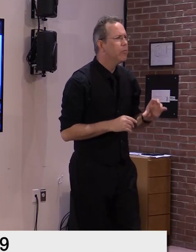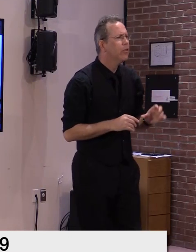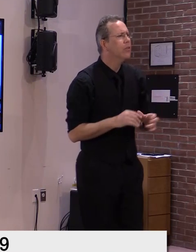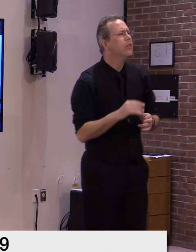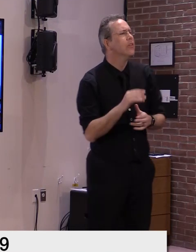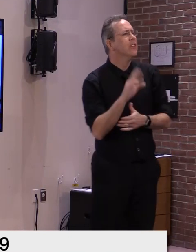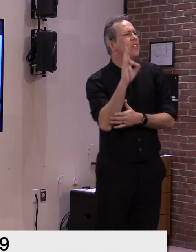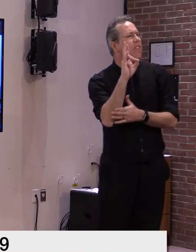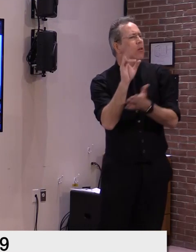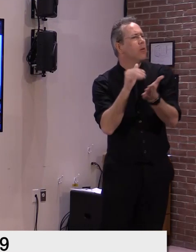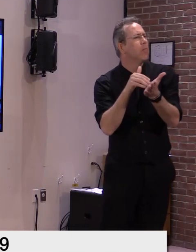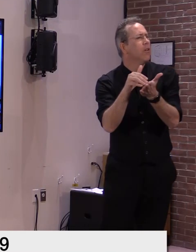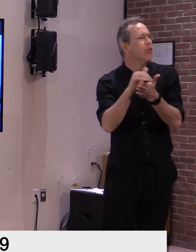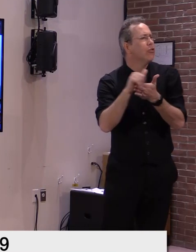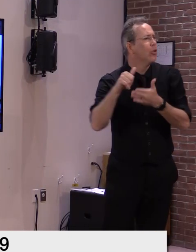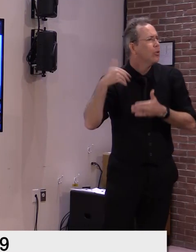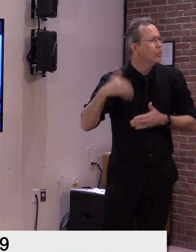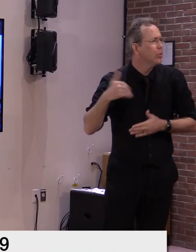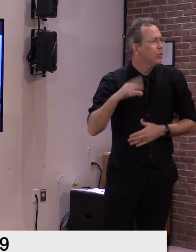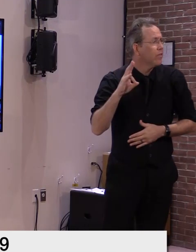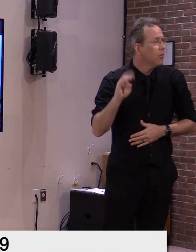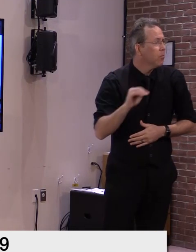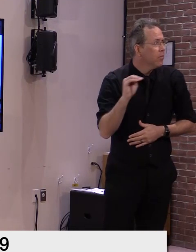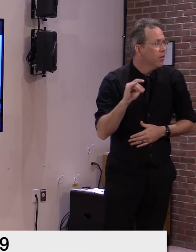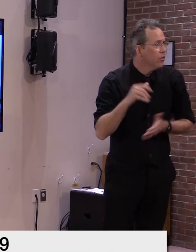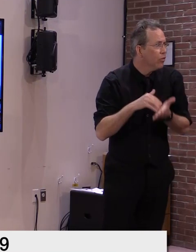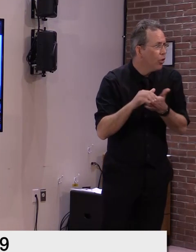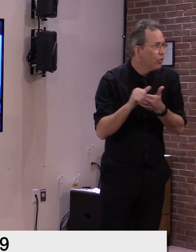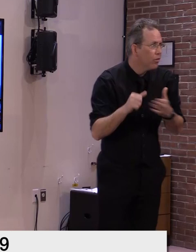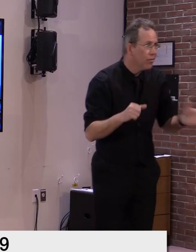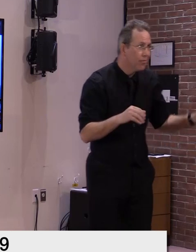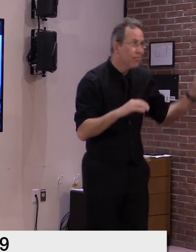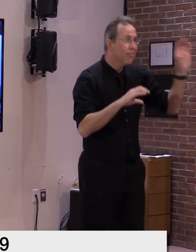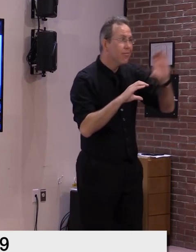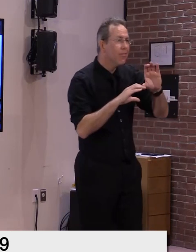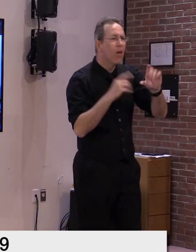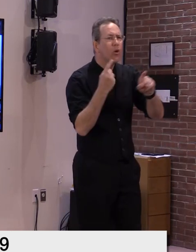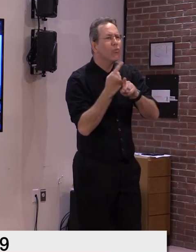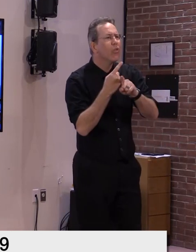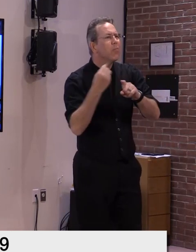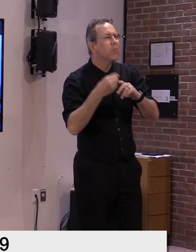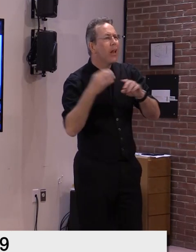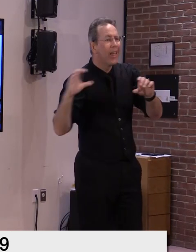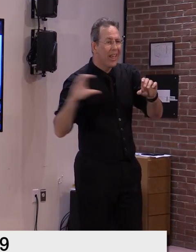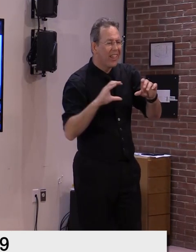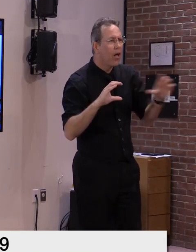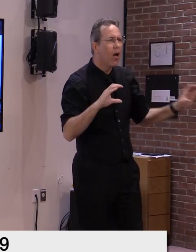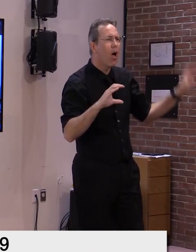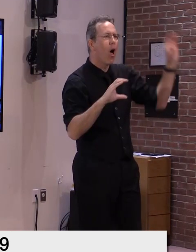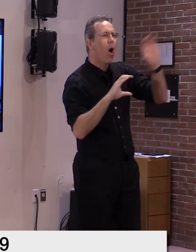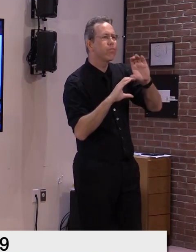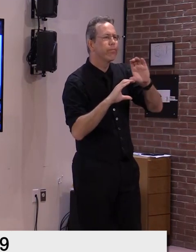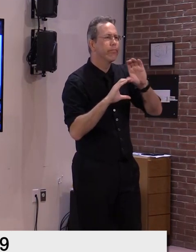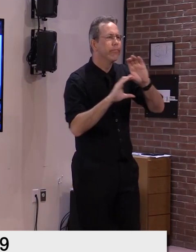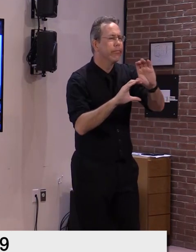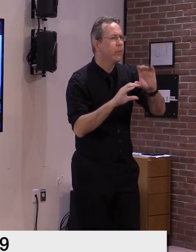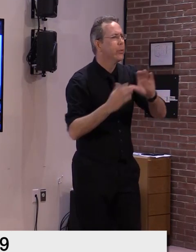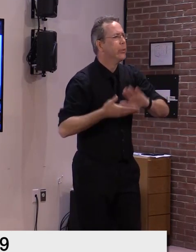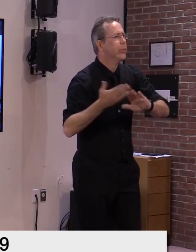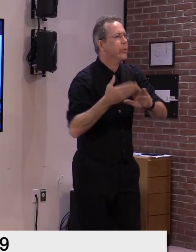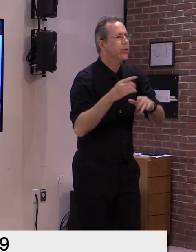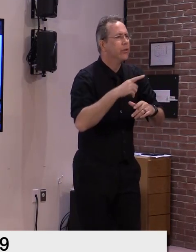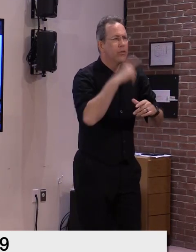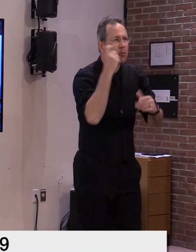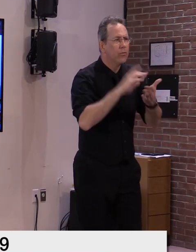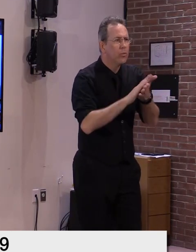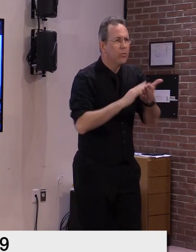And that is on top of the normal funding that comes into the state. And God knows, I think that money is needed. And I look forward to